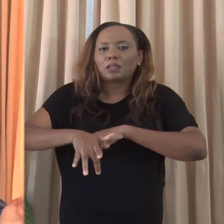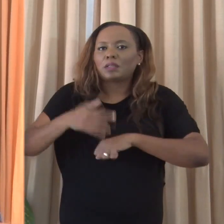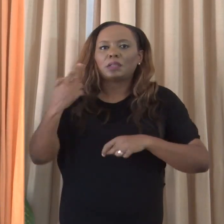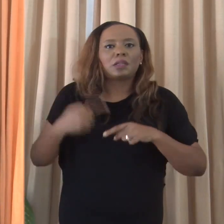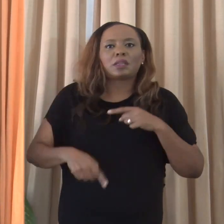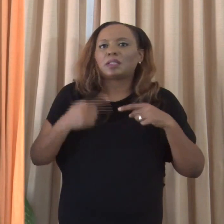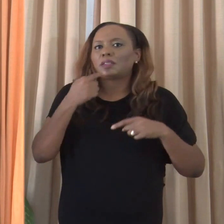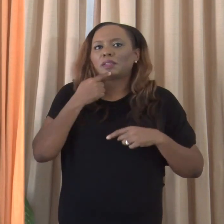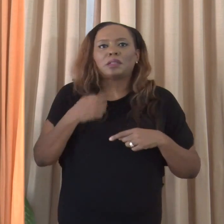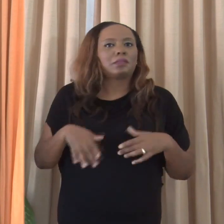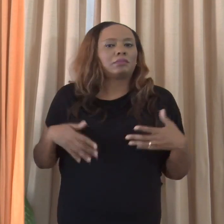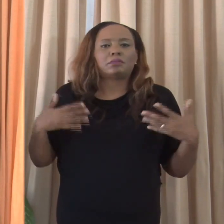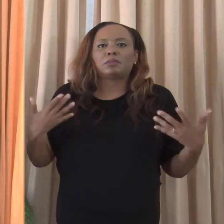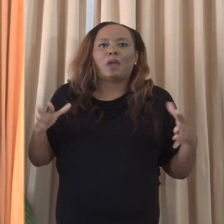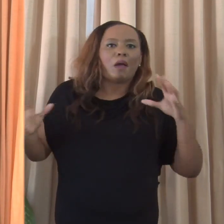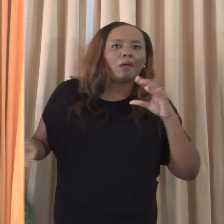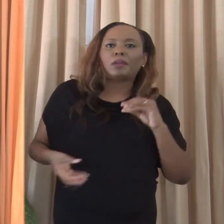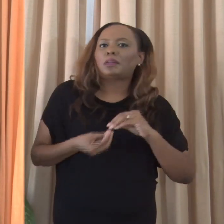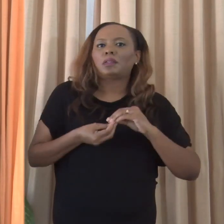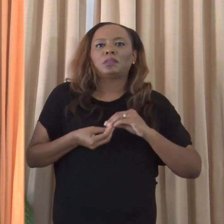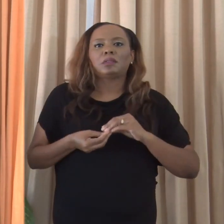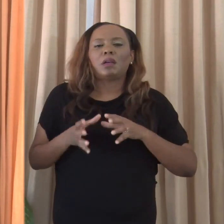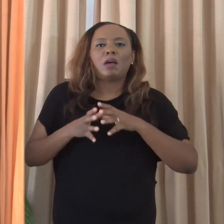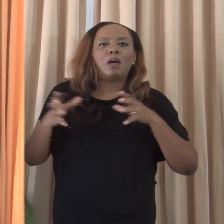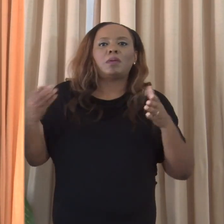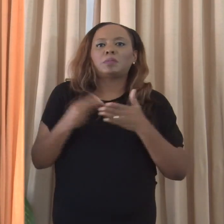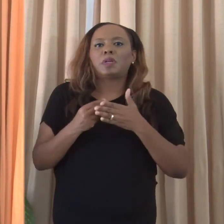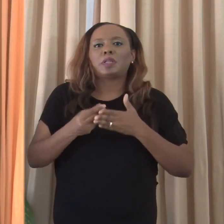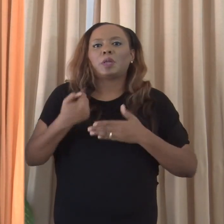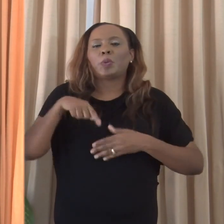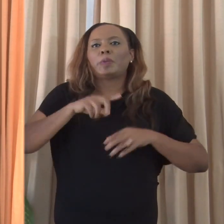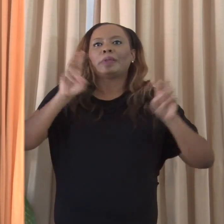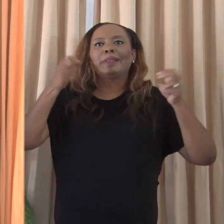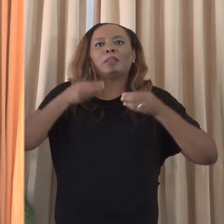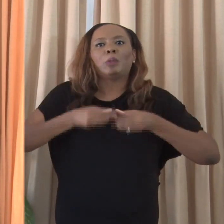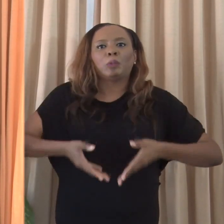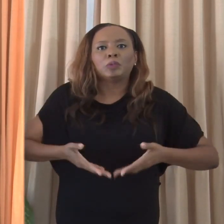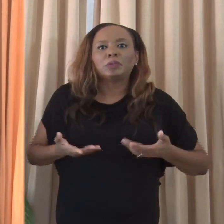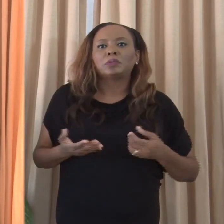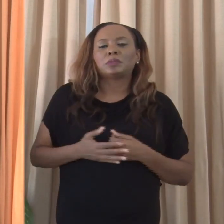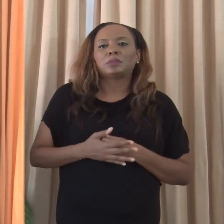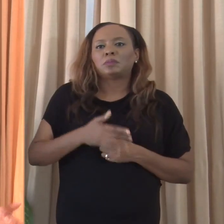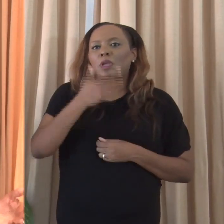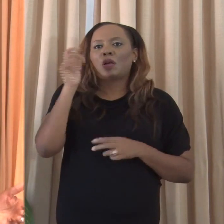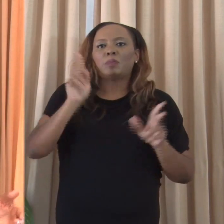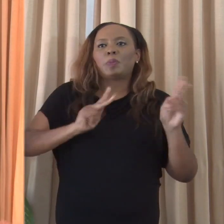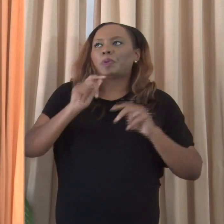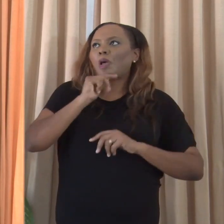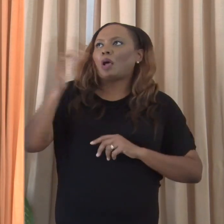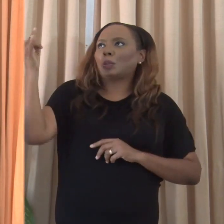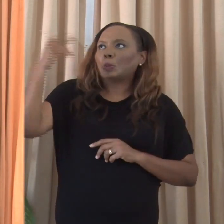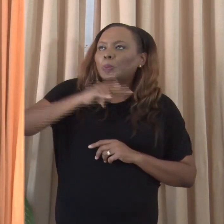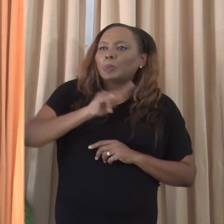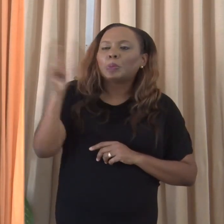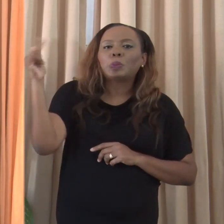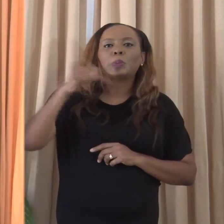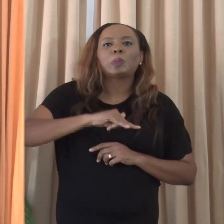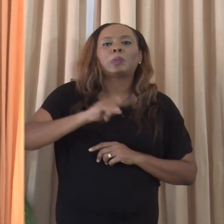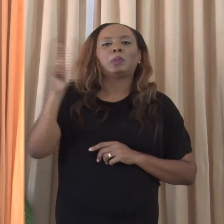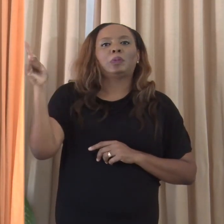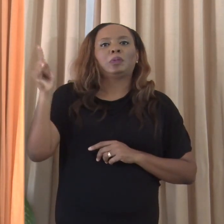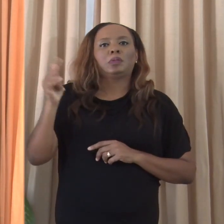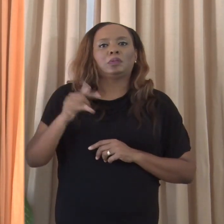we expect the totality of the financial fallout to be. But as you would have heard the Prime Minister say, we have